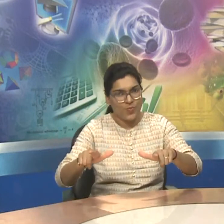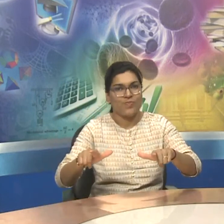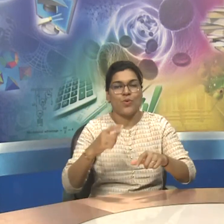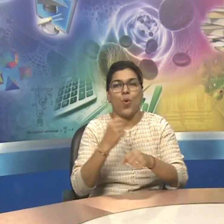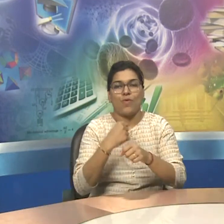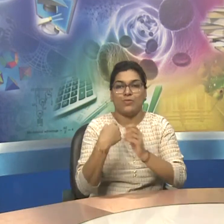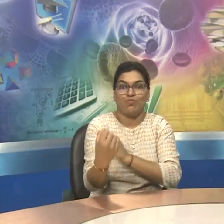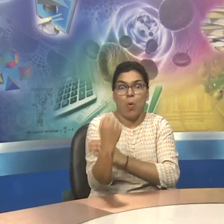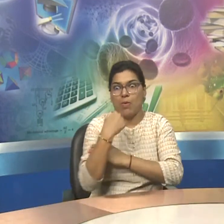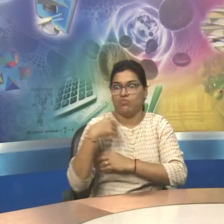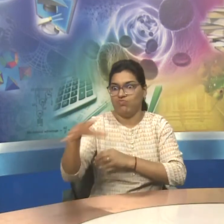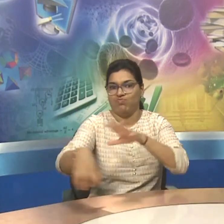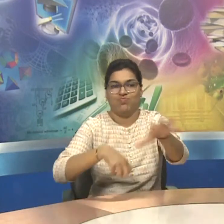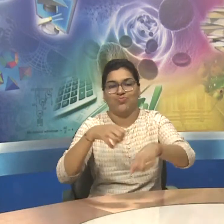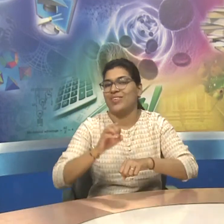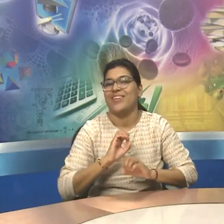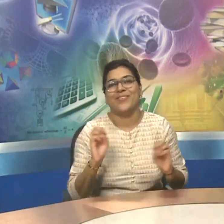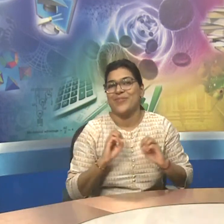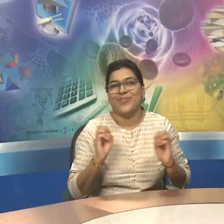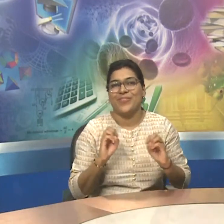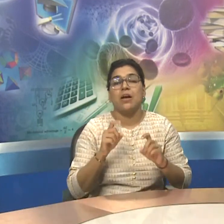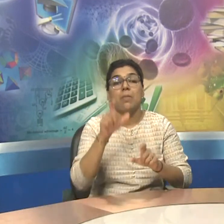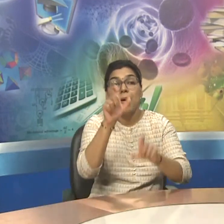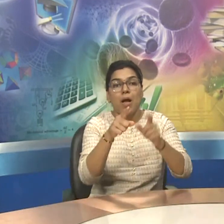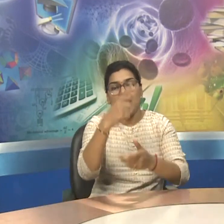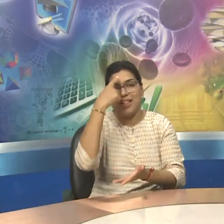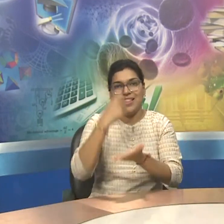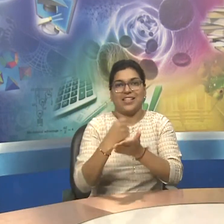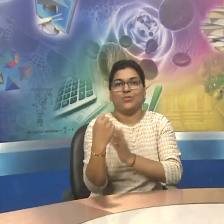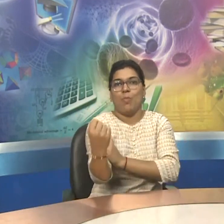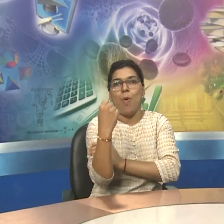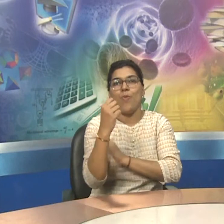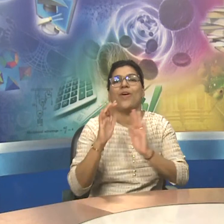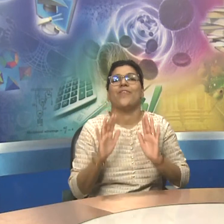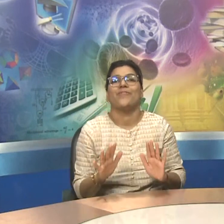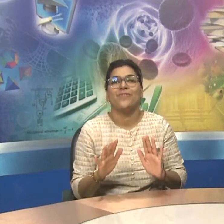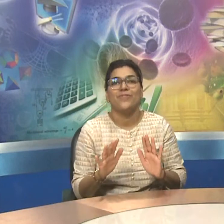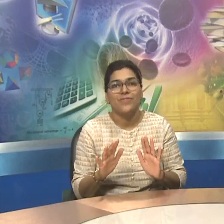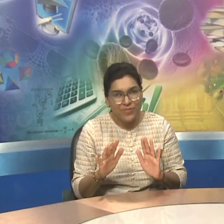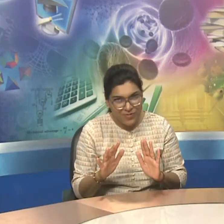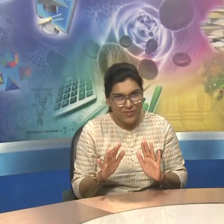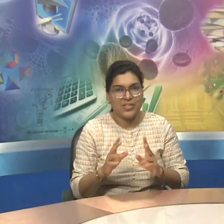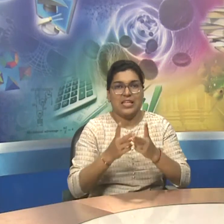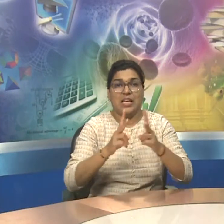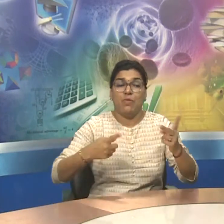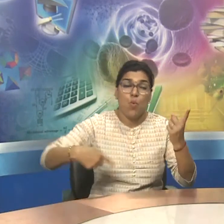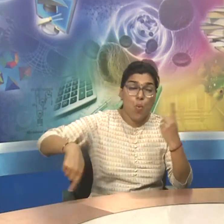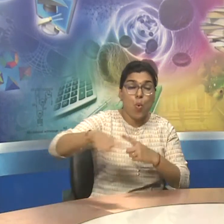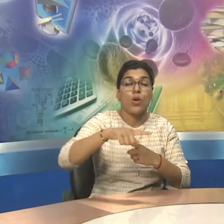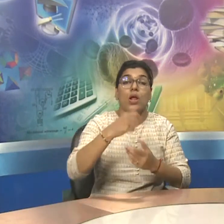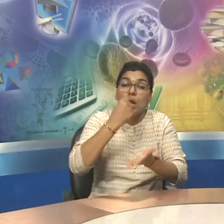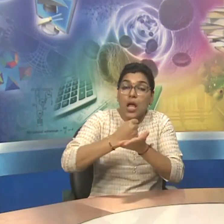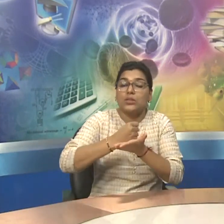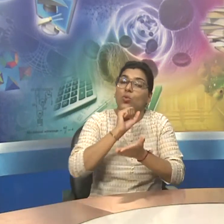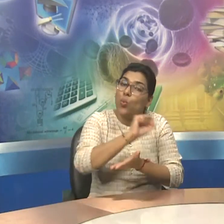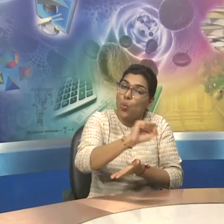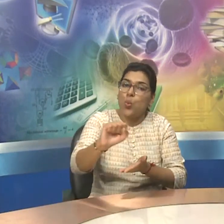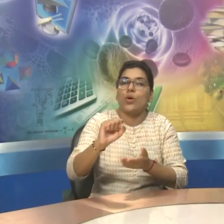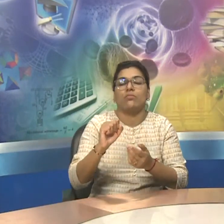do land, or you can freely sell or purchase the land, and it is